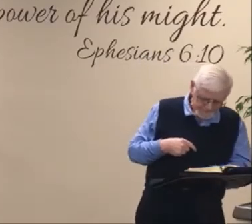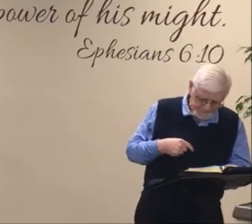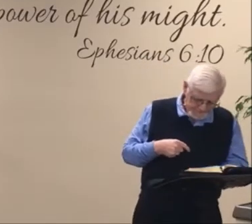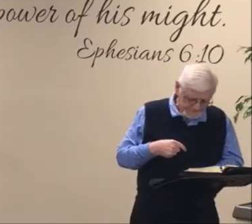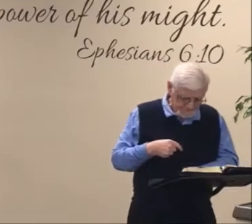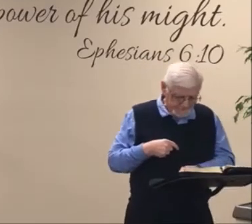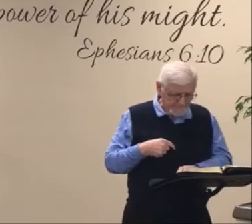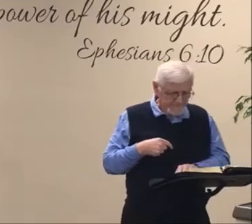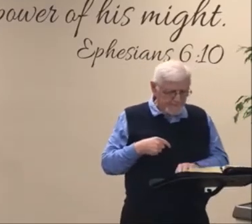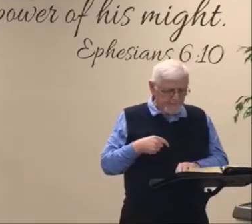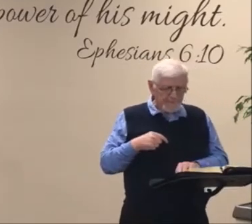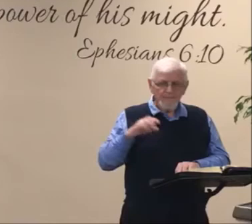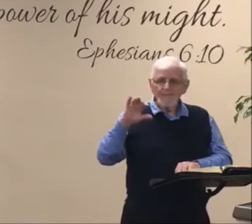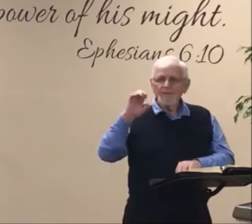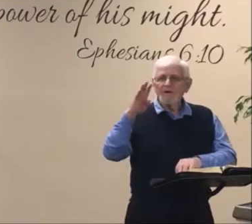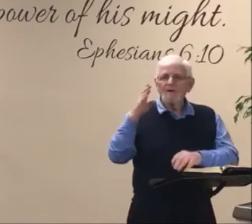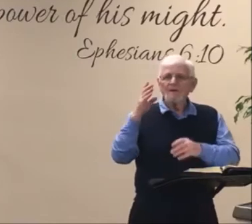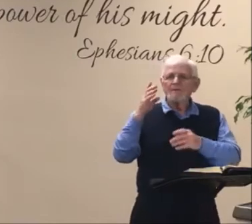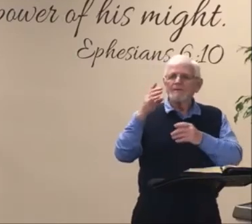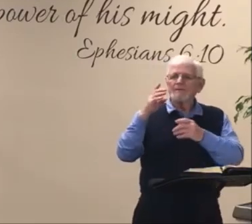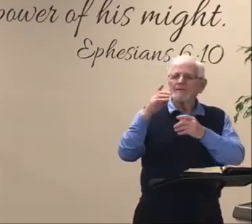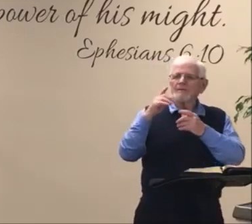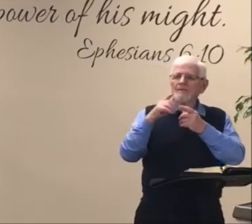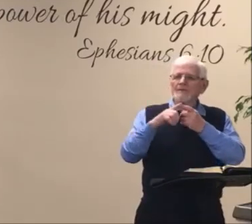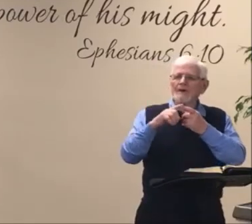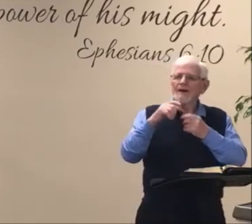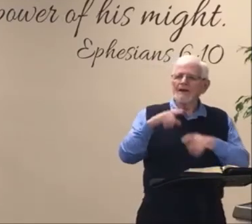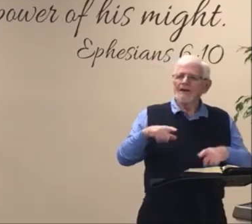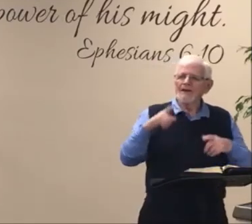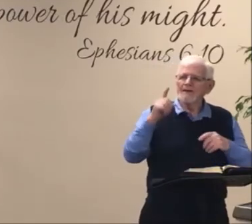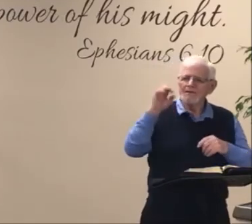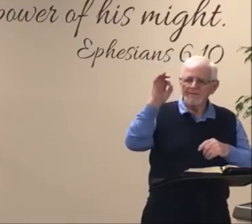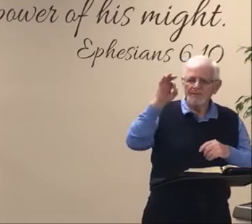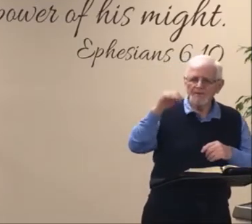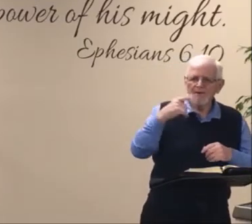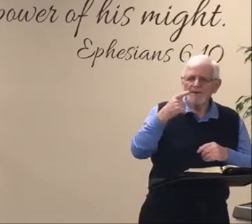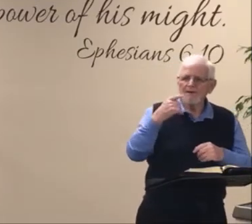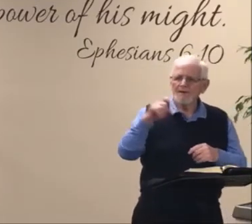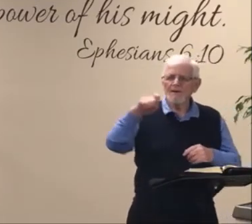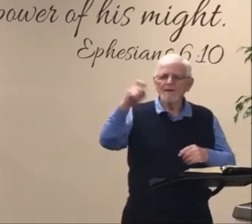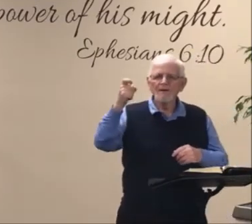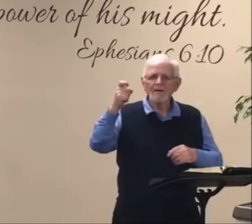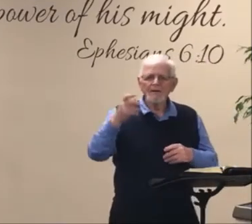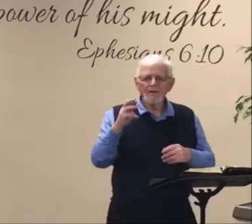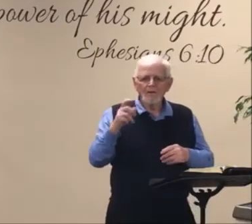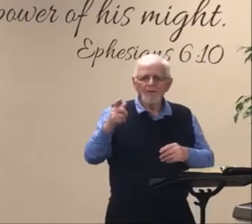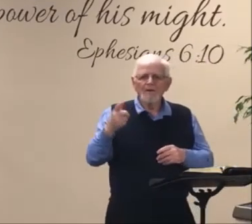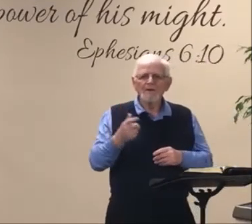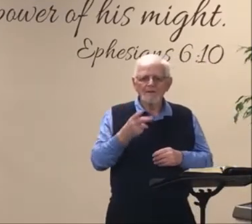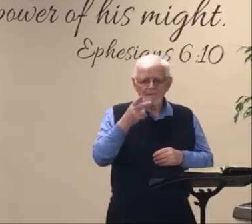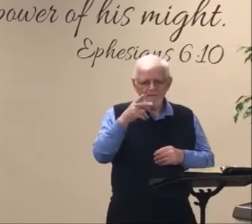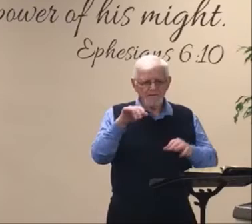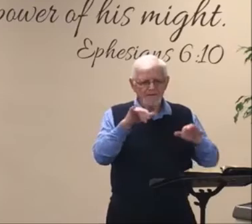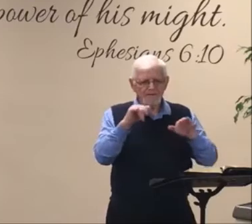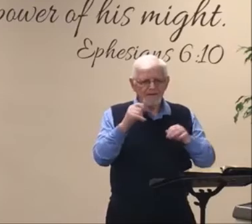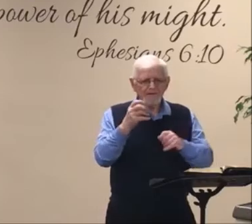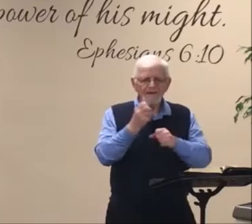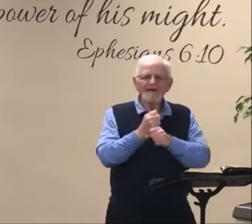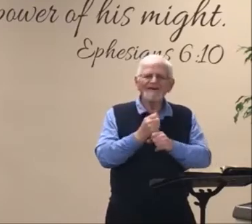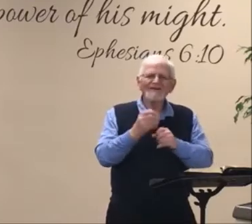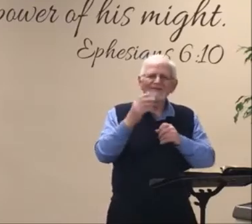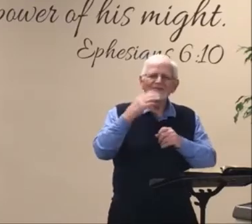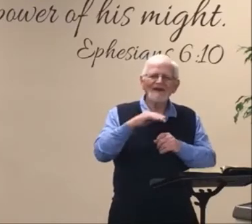You know what Jacob gets to the point in his life? One of those preachers down in Texas used to say, he'd say, well, it just looks like it's getting bad enough to